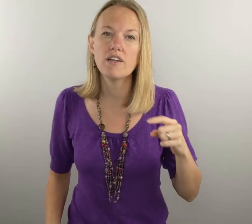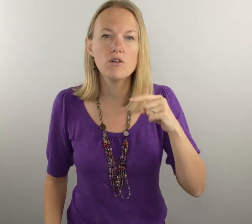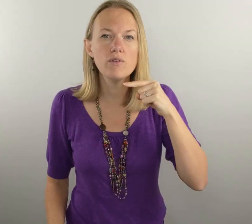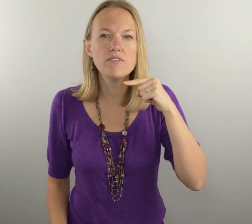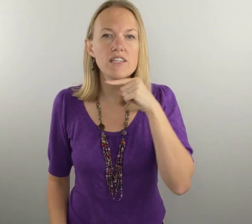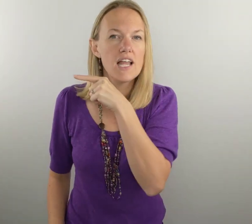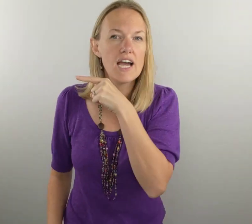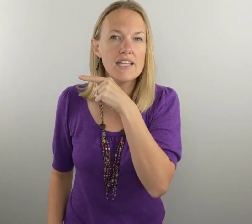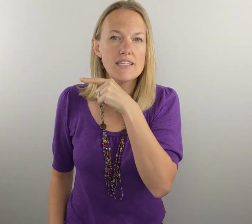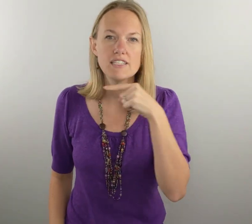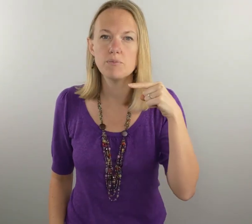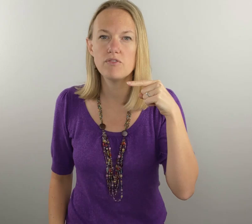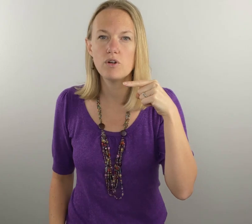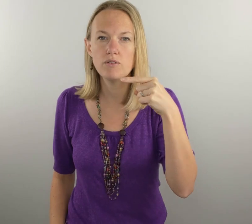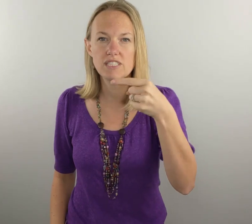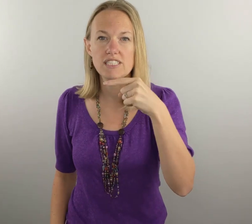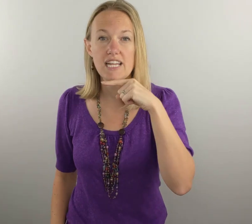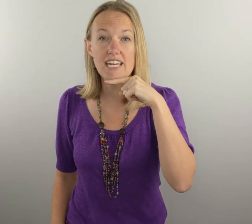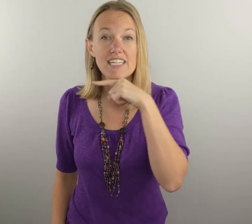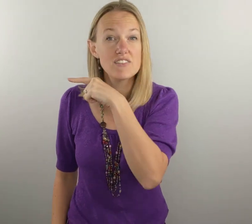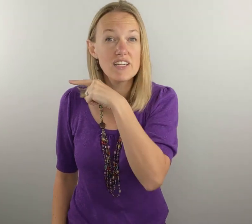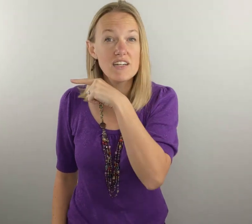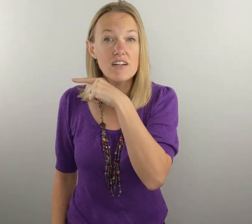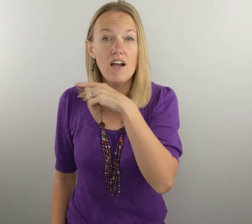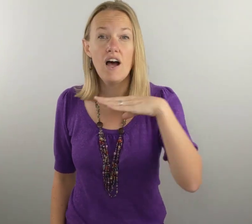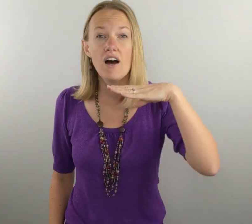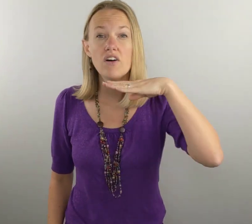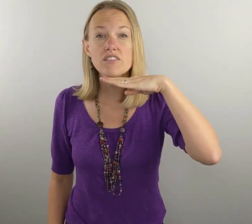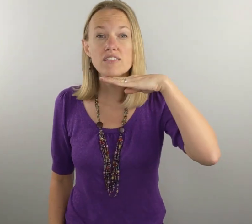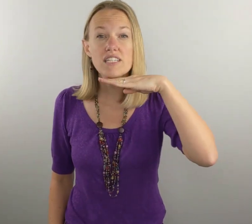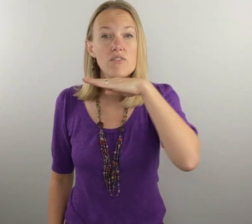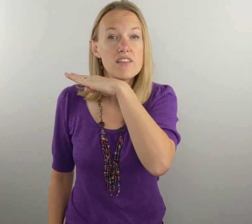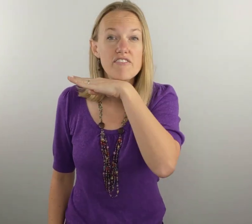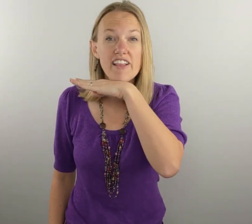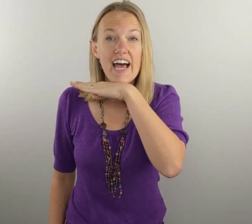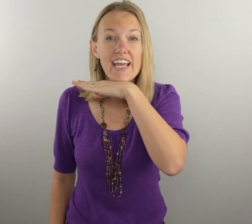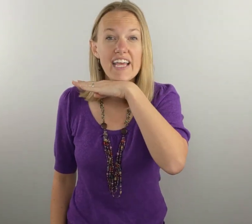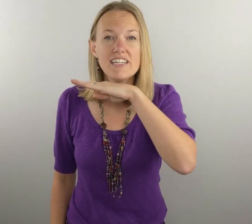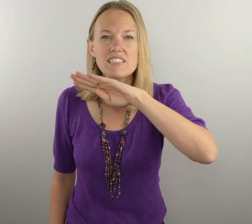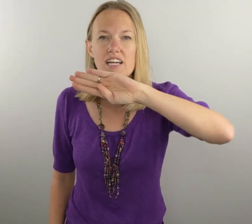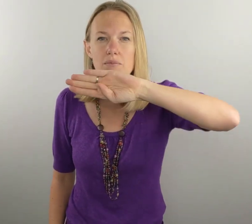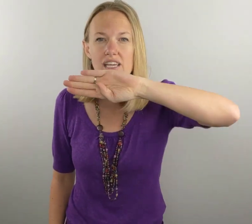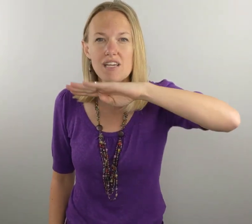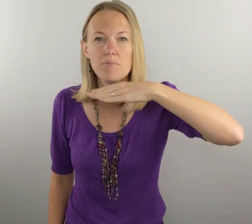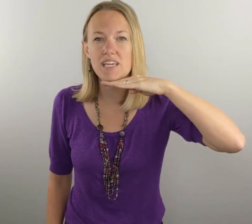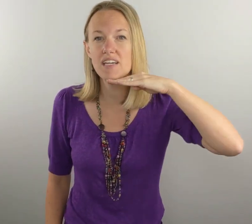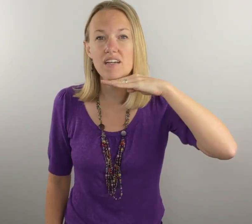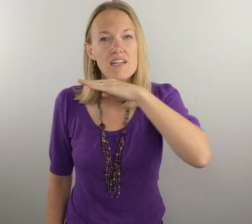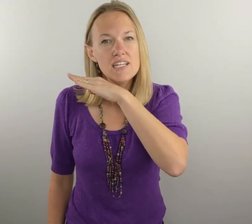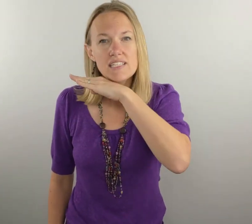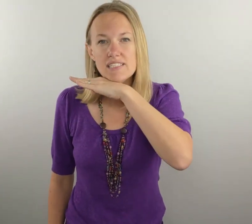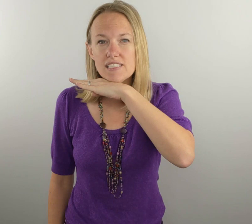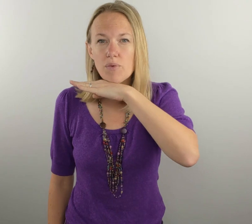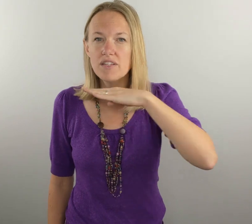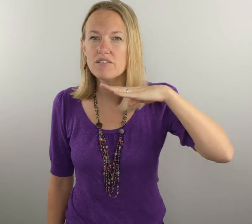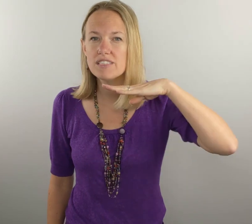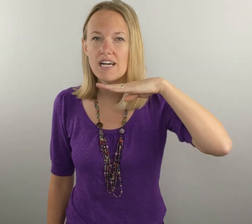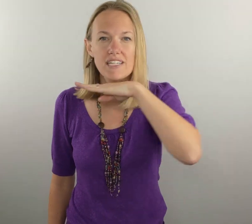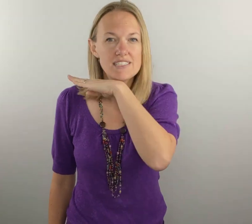know we've done lie like this before, with just an index finger. I've also seen it with a flat hand, kind of making a B. This is one of those signs that